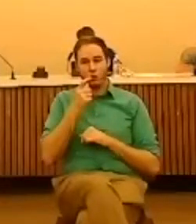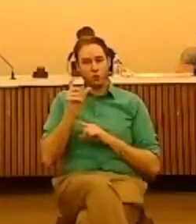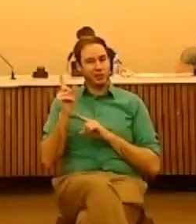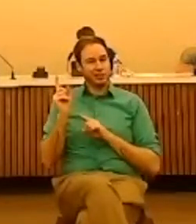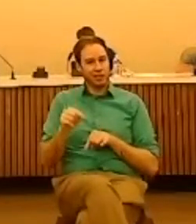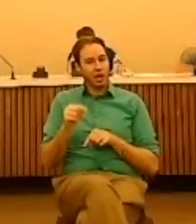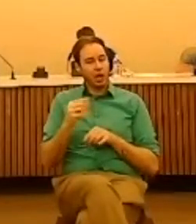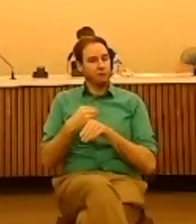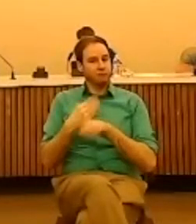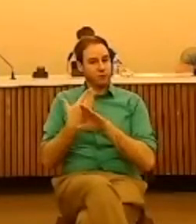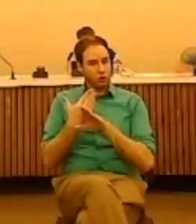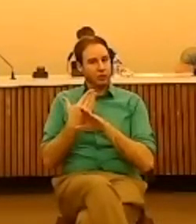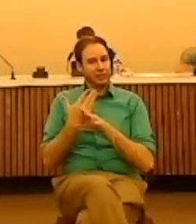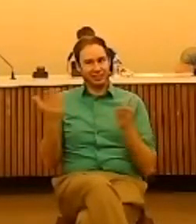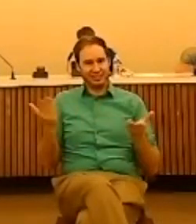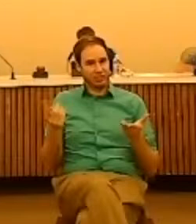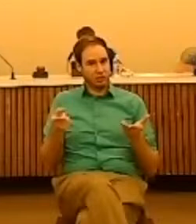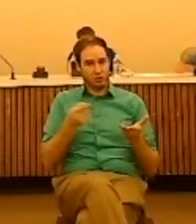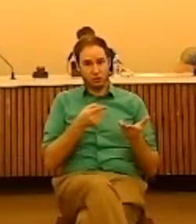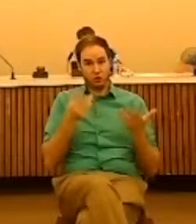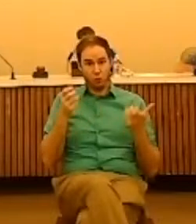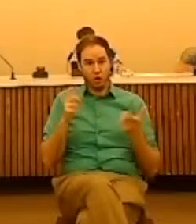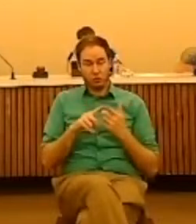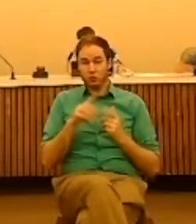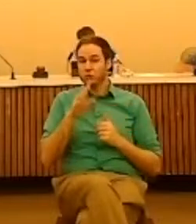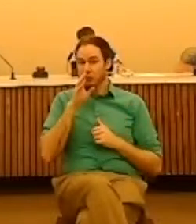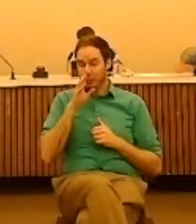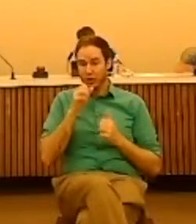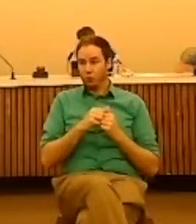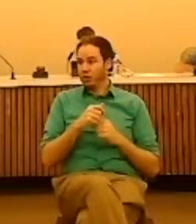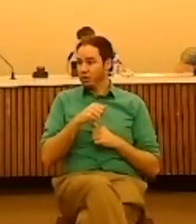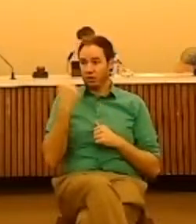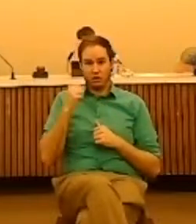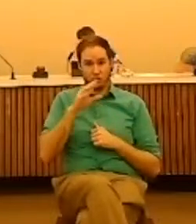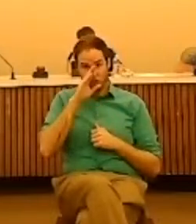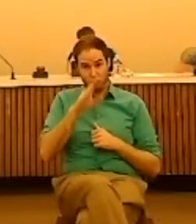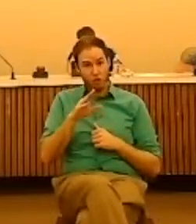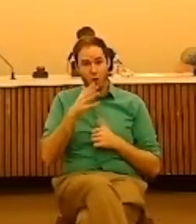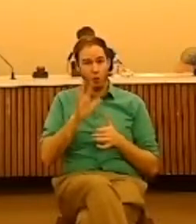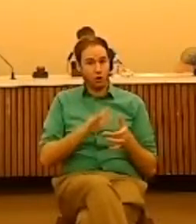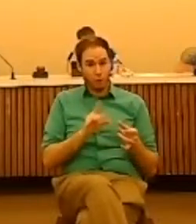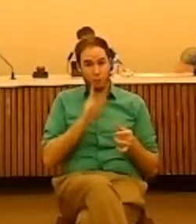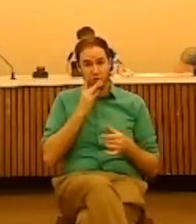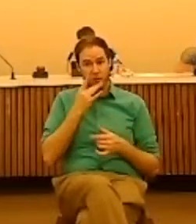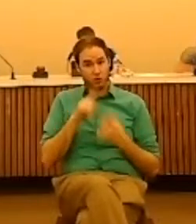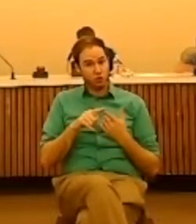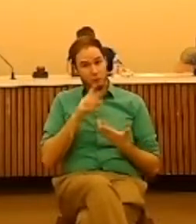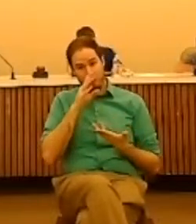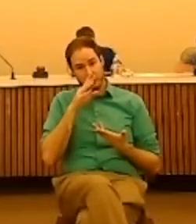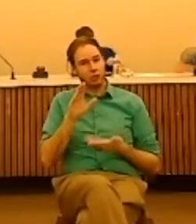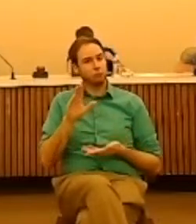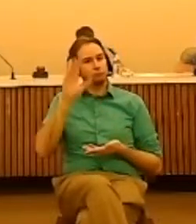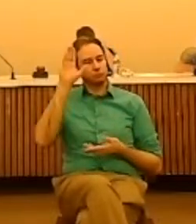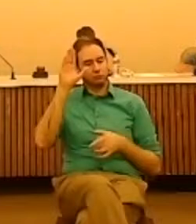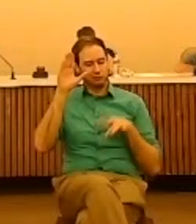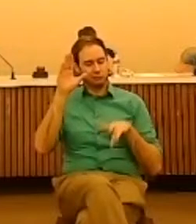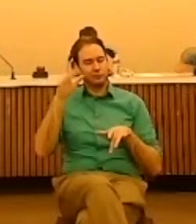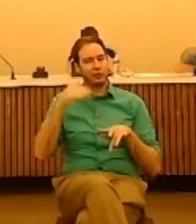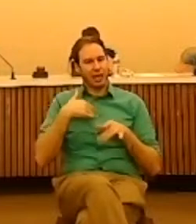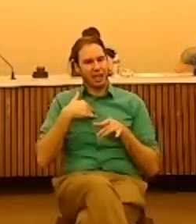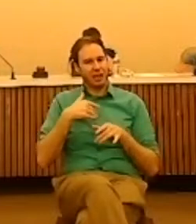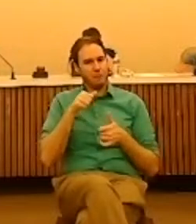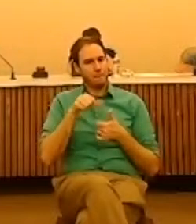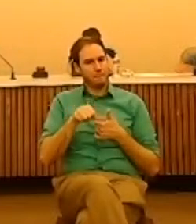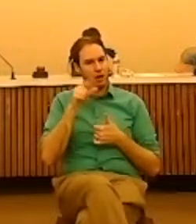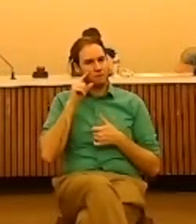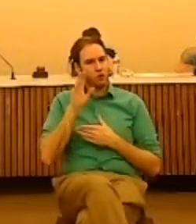attending virtually that if you would like to speak with the town board directly, feel free to raise your hand. You can hit the raise hand button, or